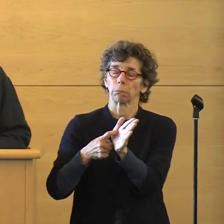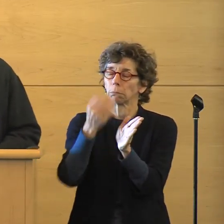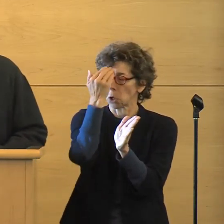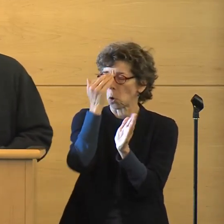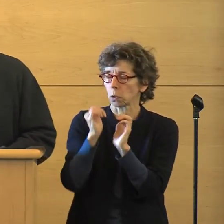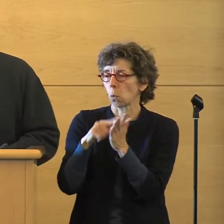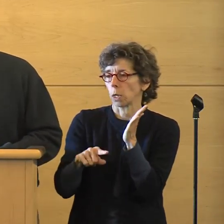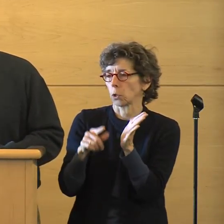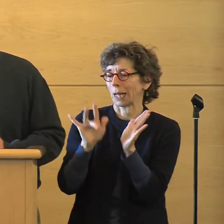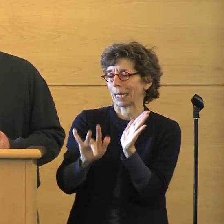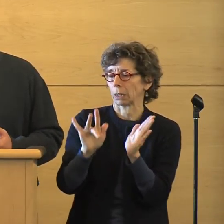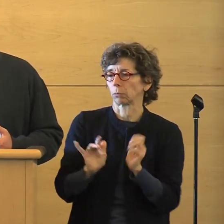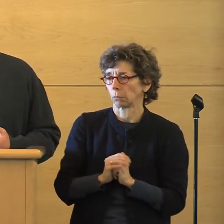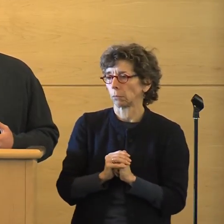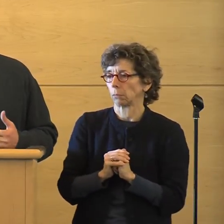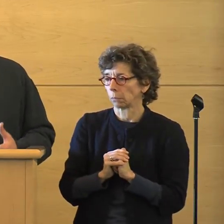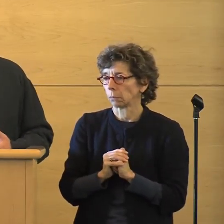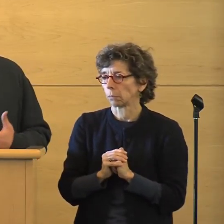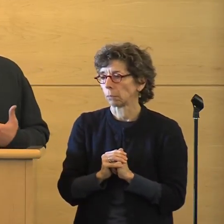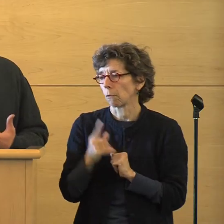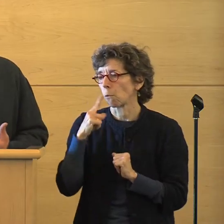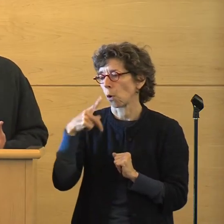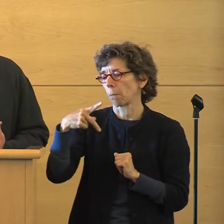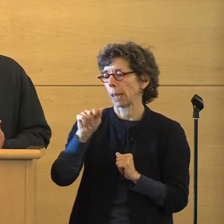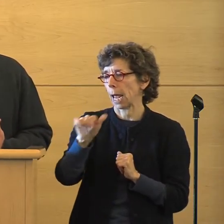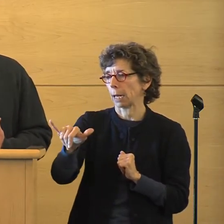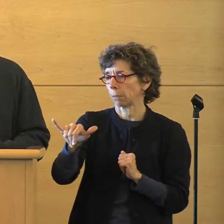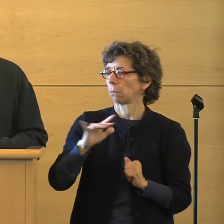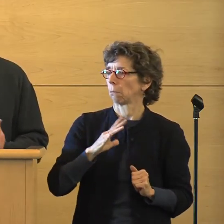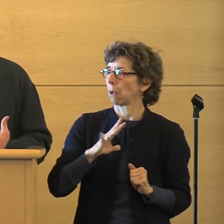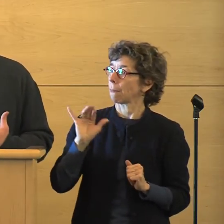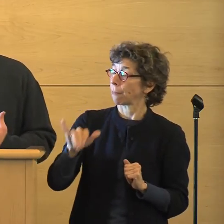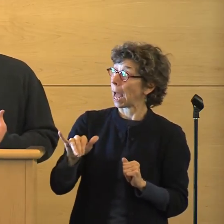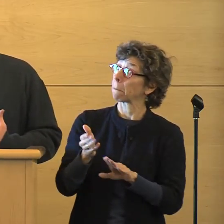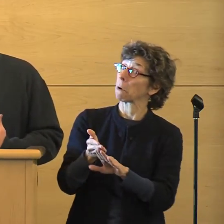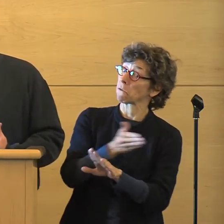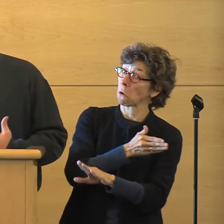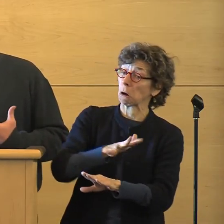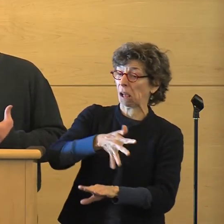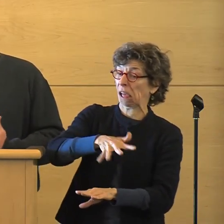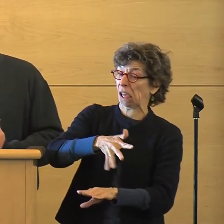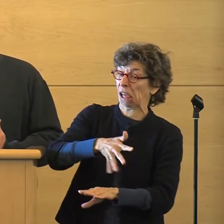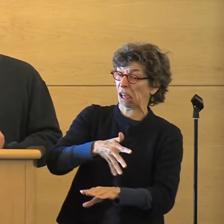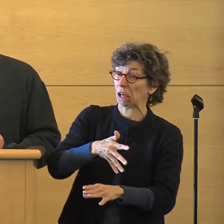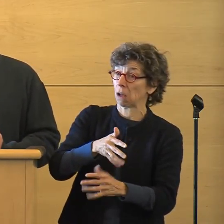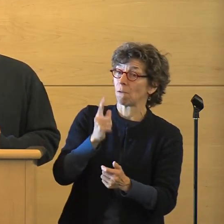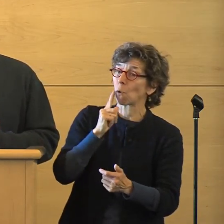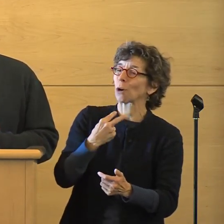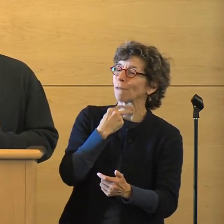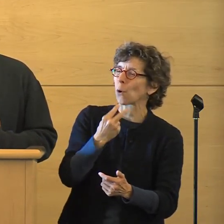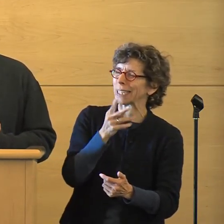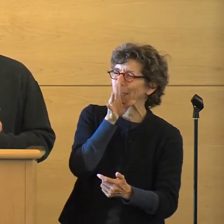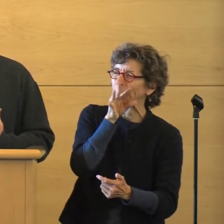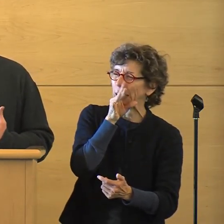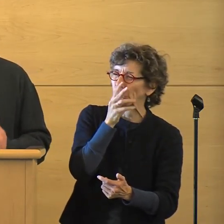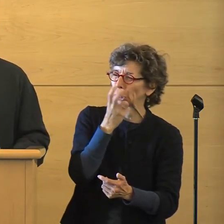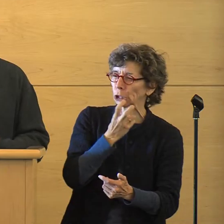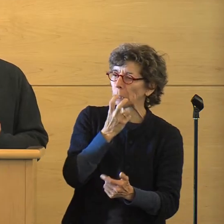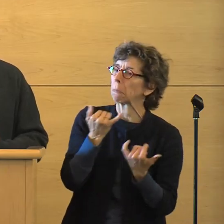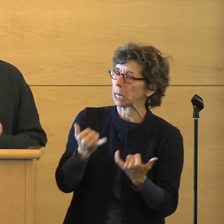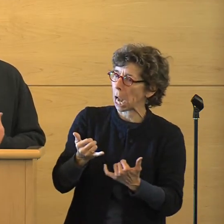But by adding role equals button to that markup, then Dragon, as of 13, now says, oh, okay, this